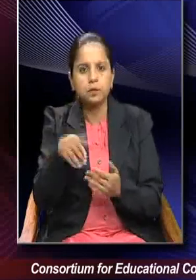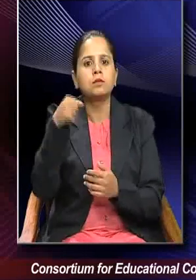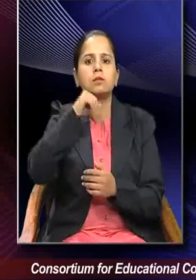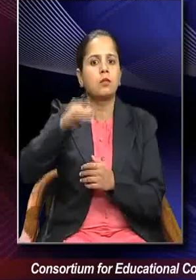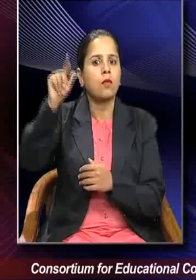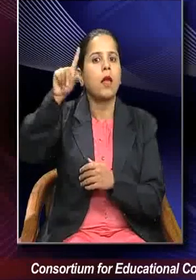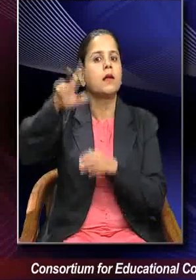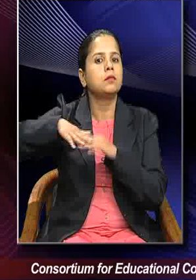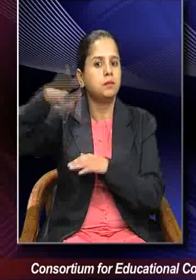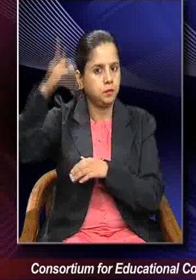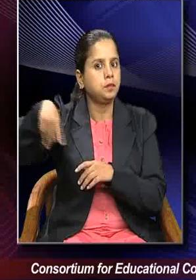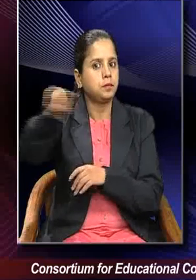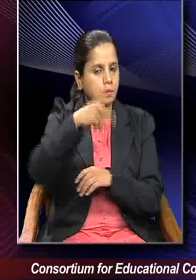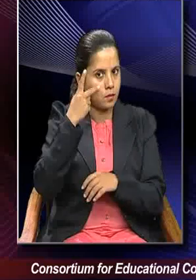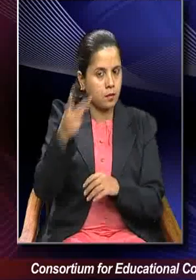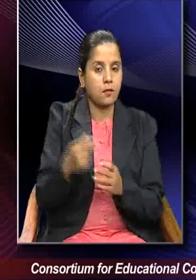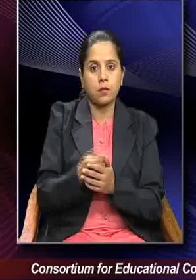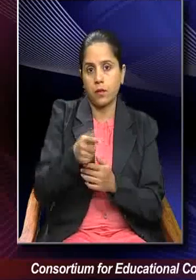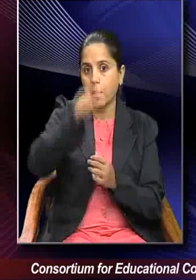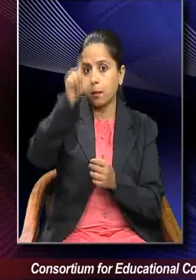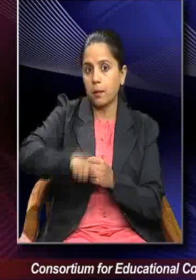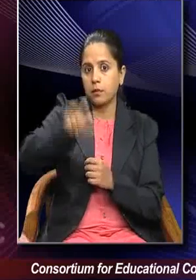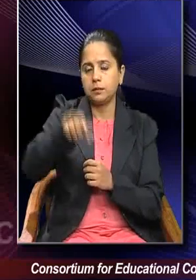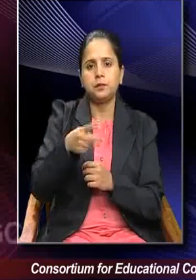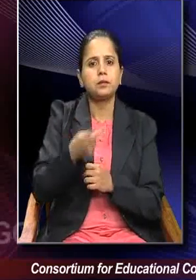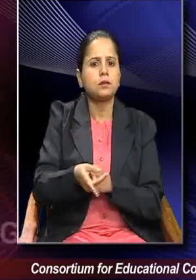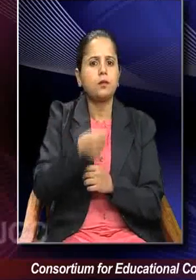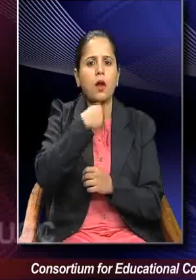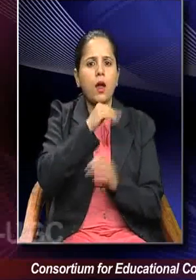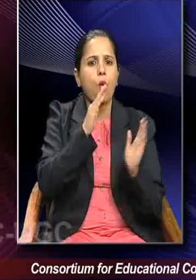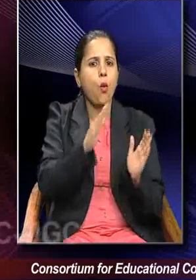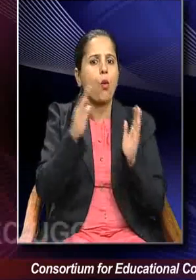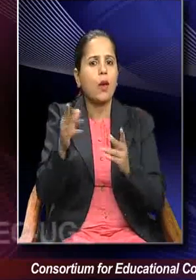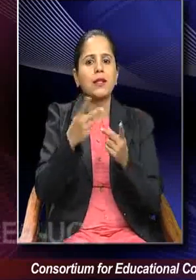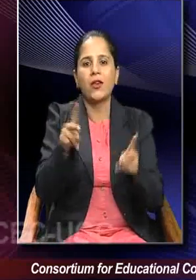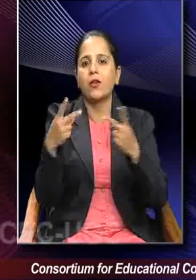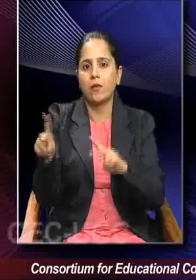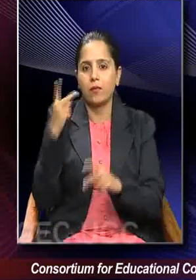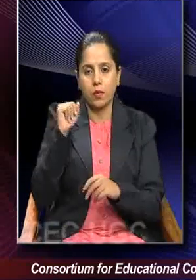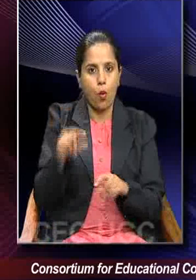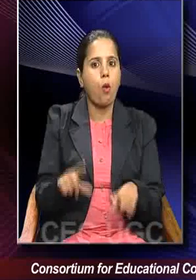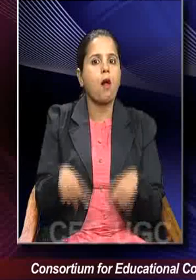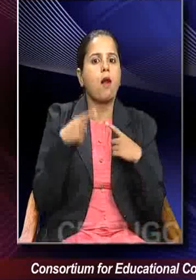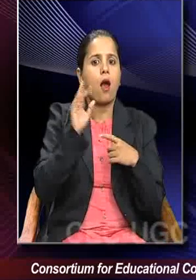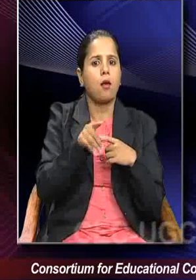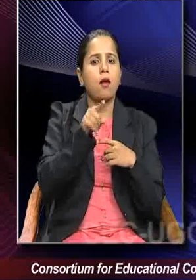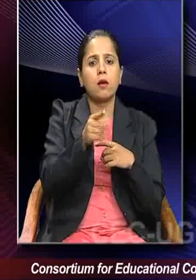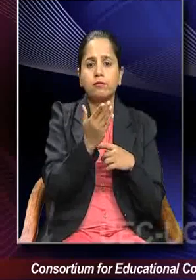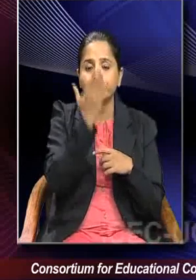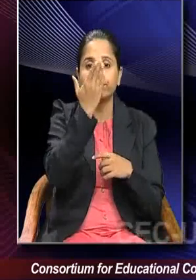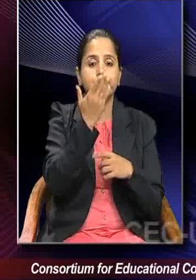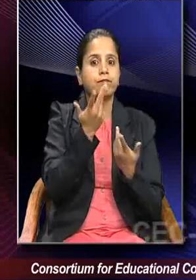adults. Because people at different phases of life confront